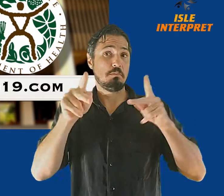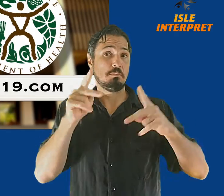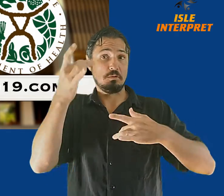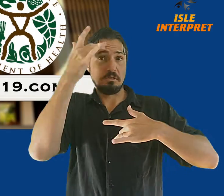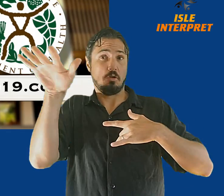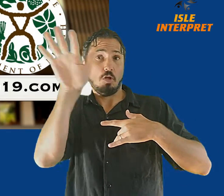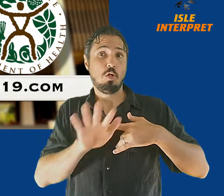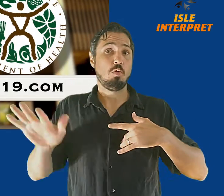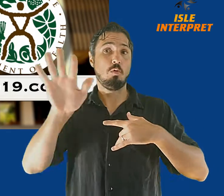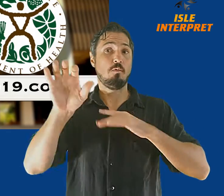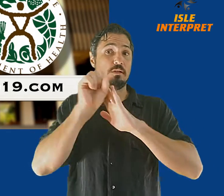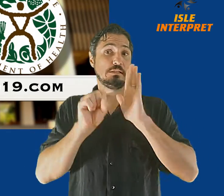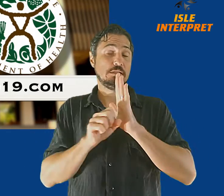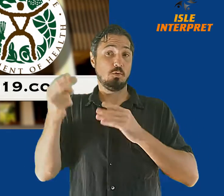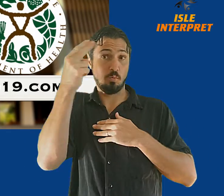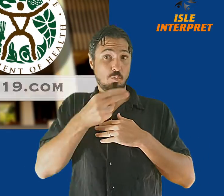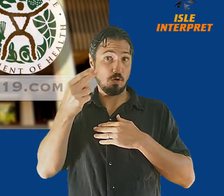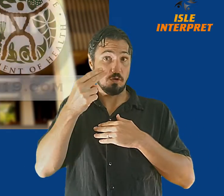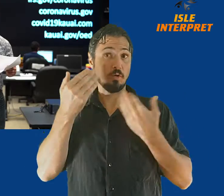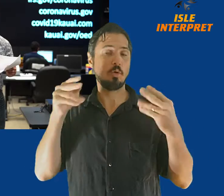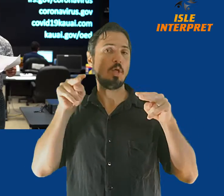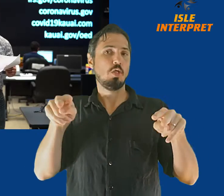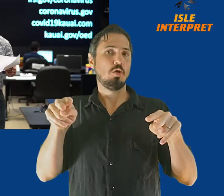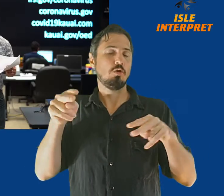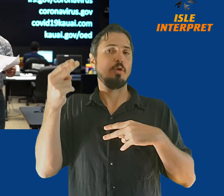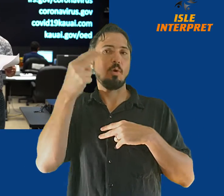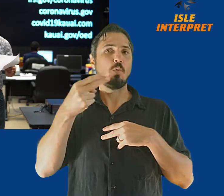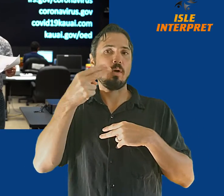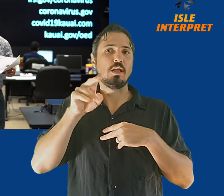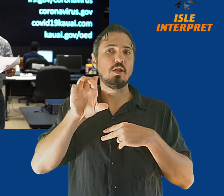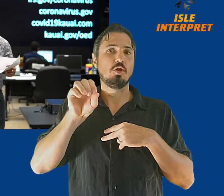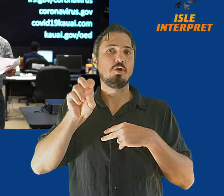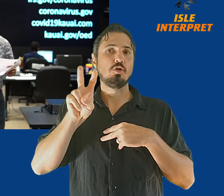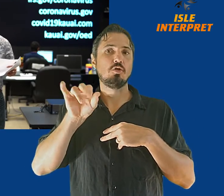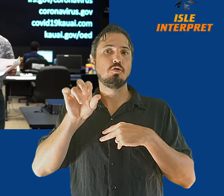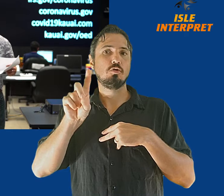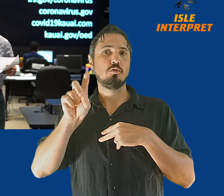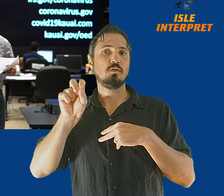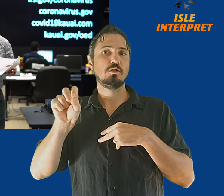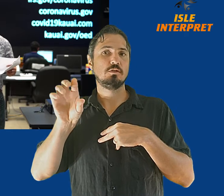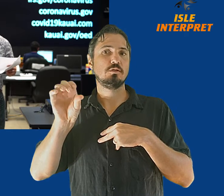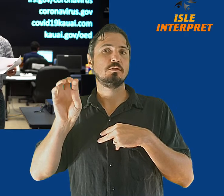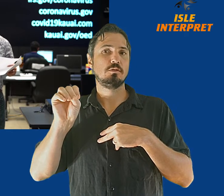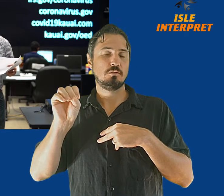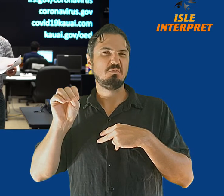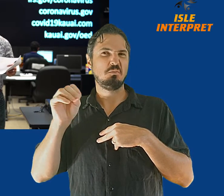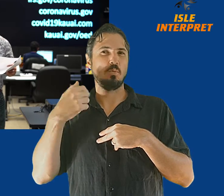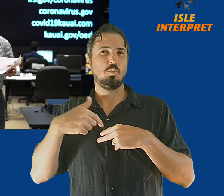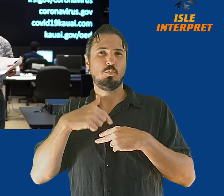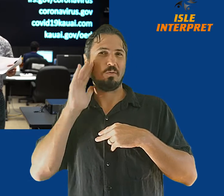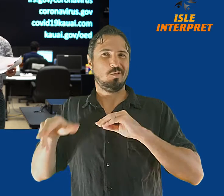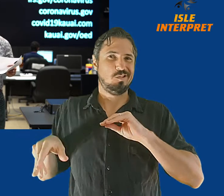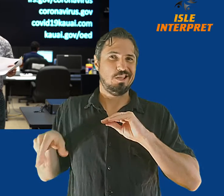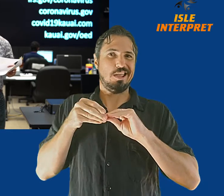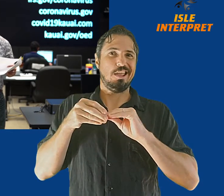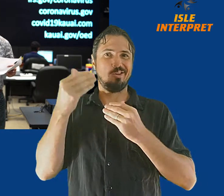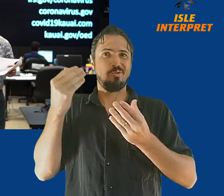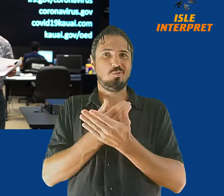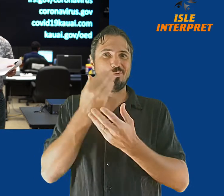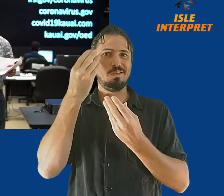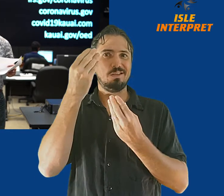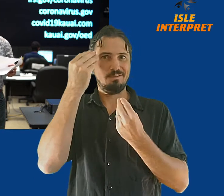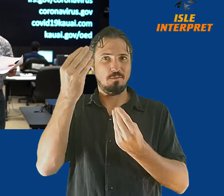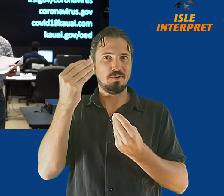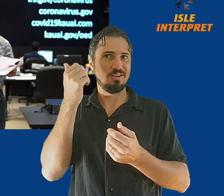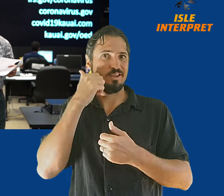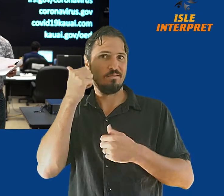hawaiicovid19.com. The daily count on this site is updated at noon every day. We need to say something about the importance of quarantines,